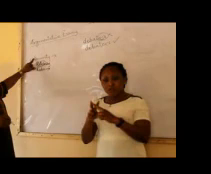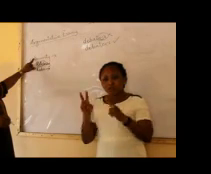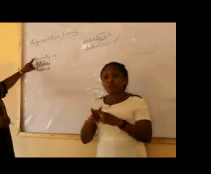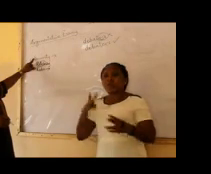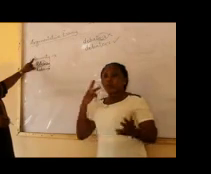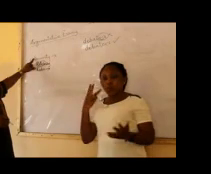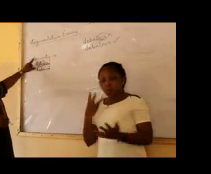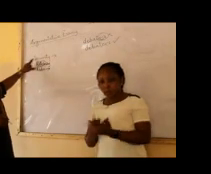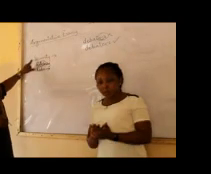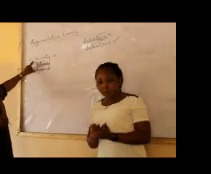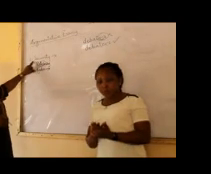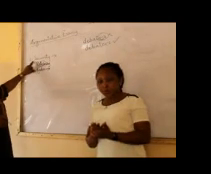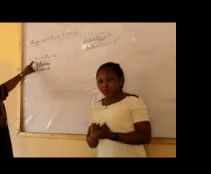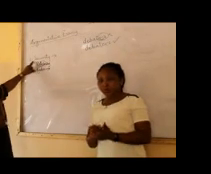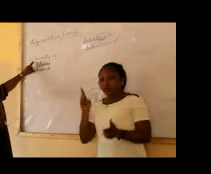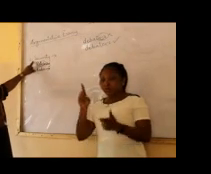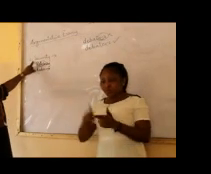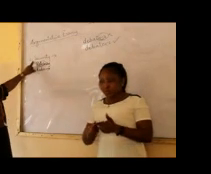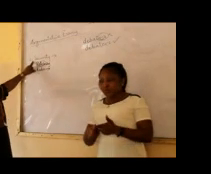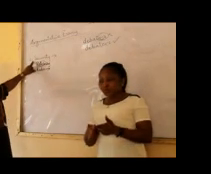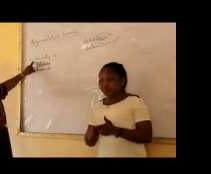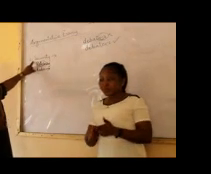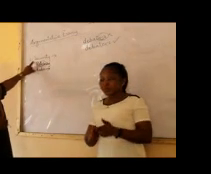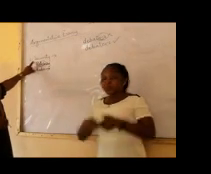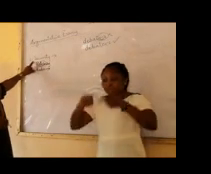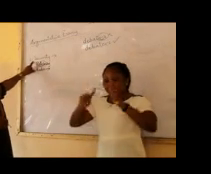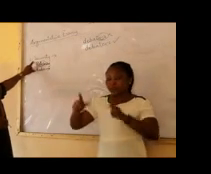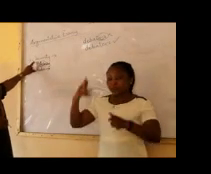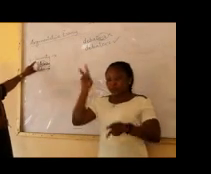much to convince.